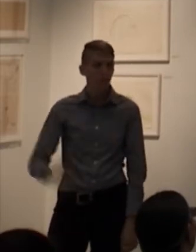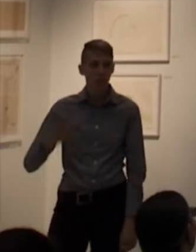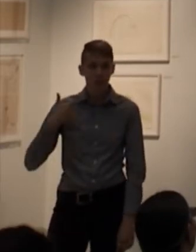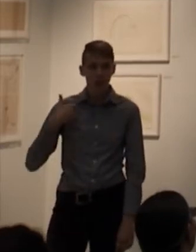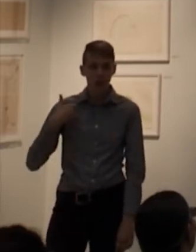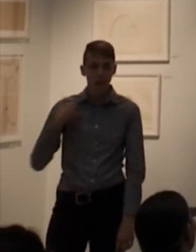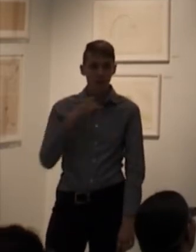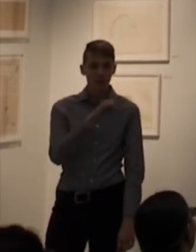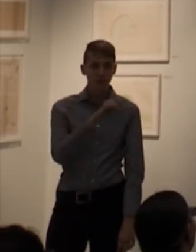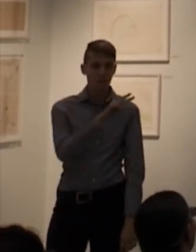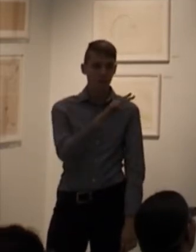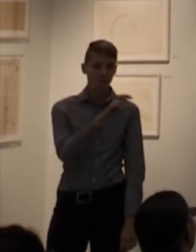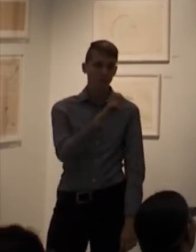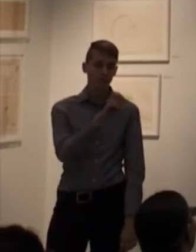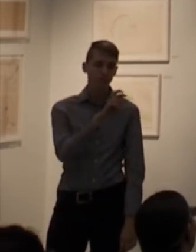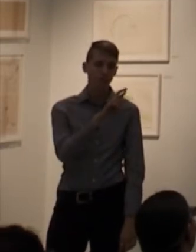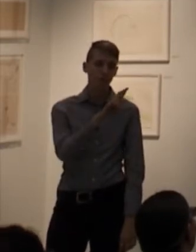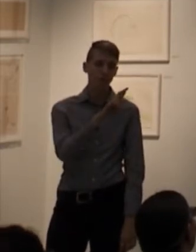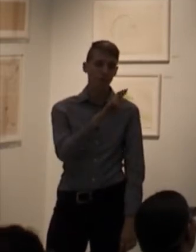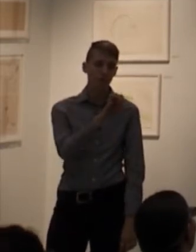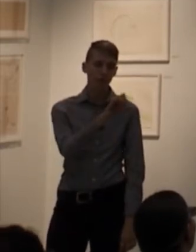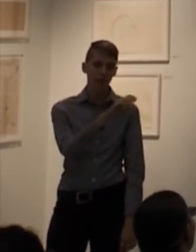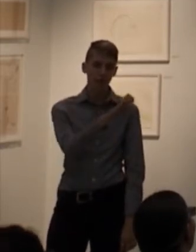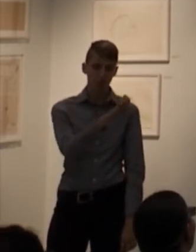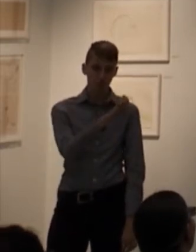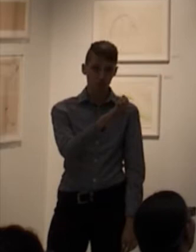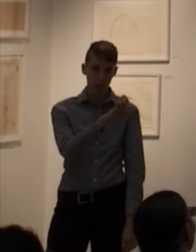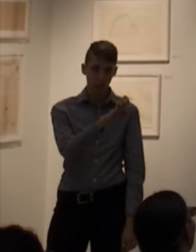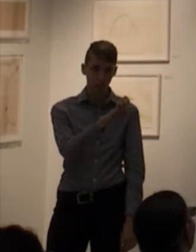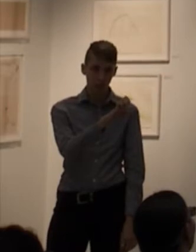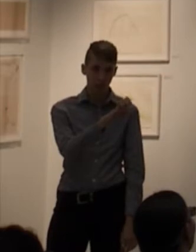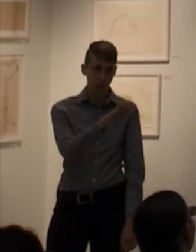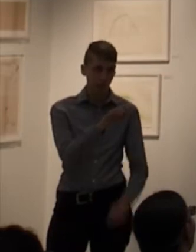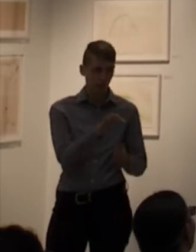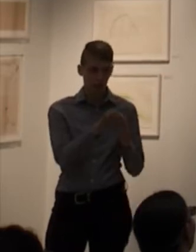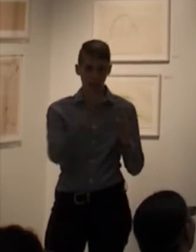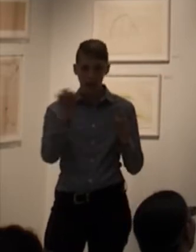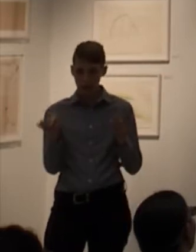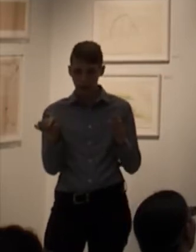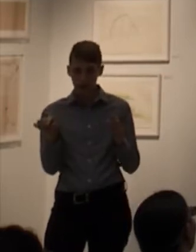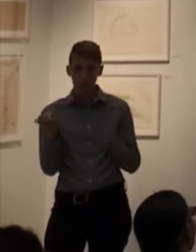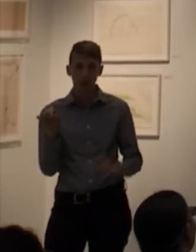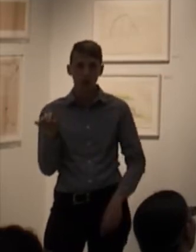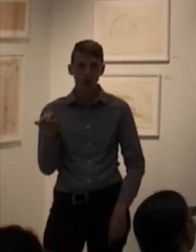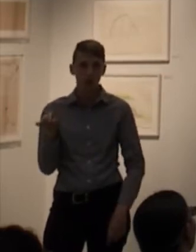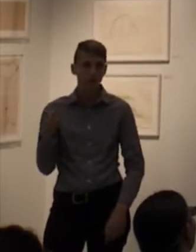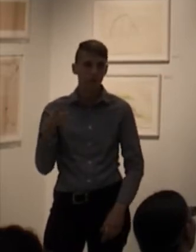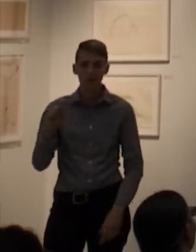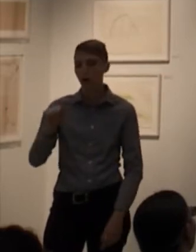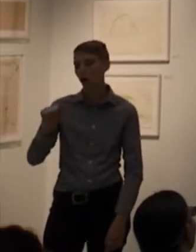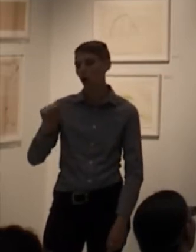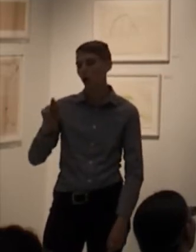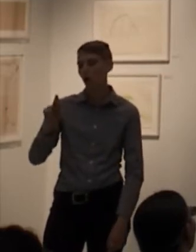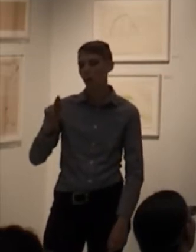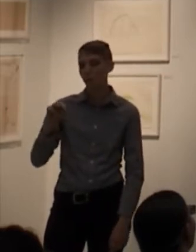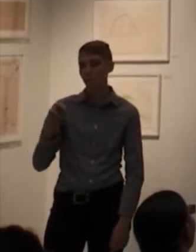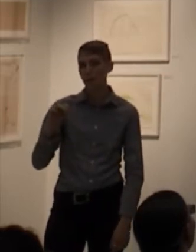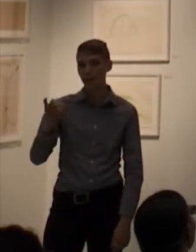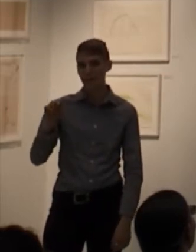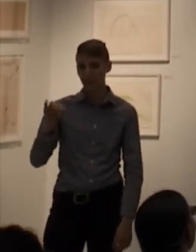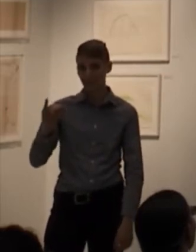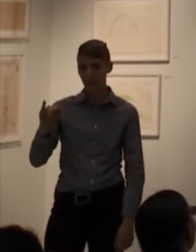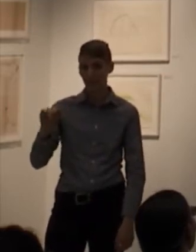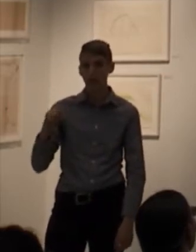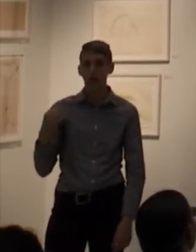Gianni Versace, and on the other side, it says you have what I would call a classic Armani blazer. We